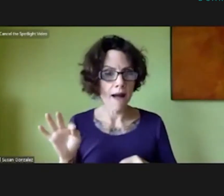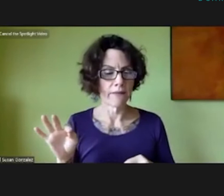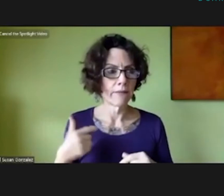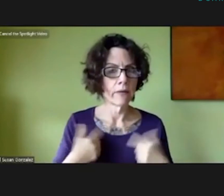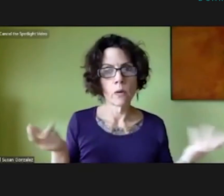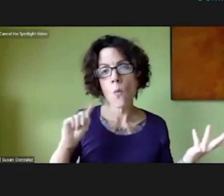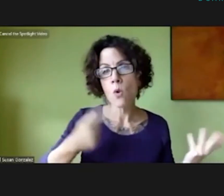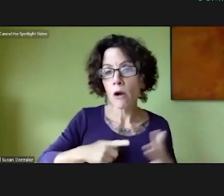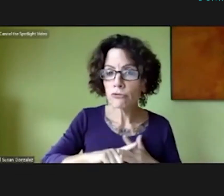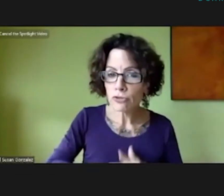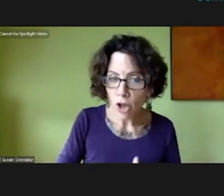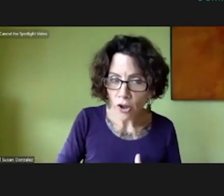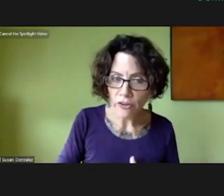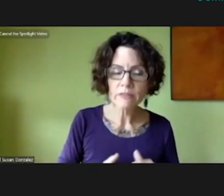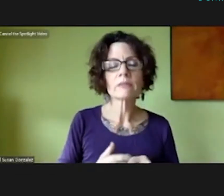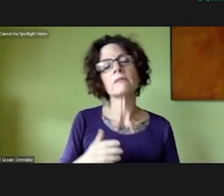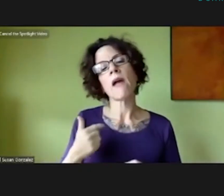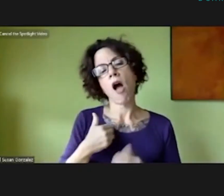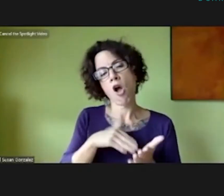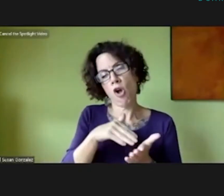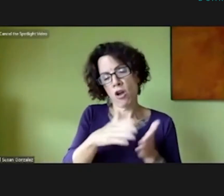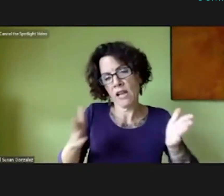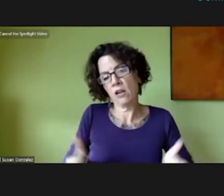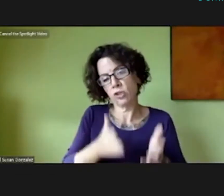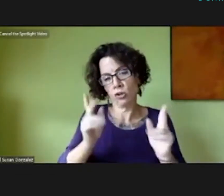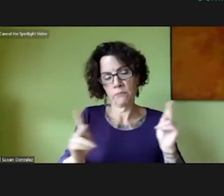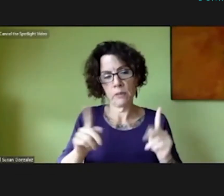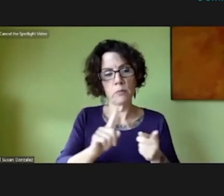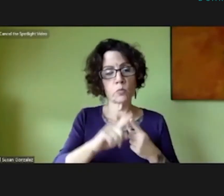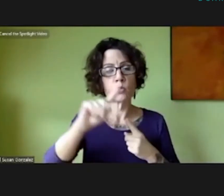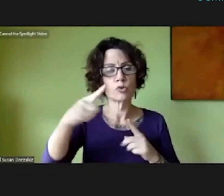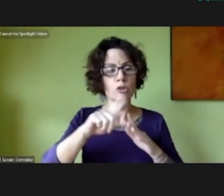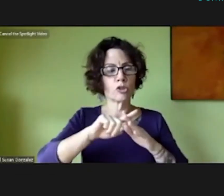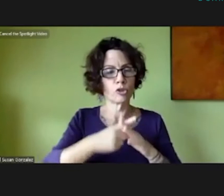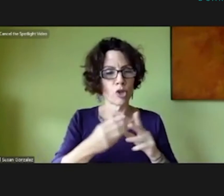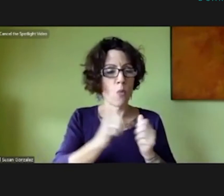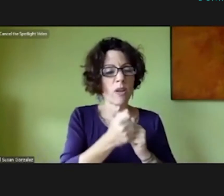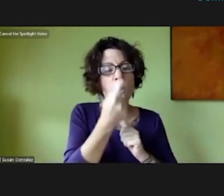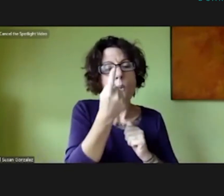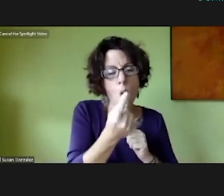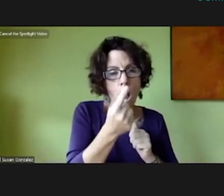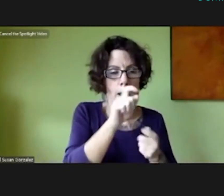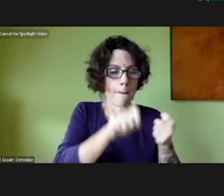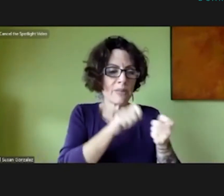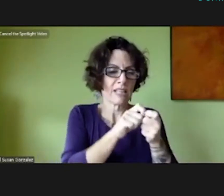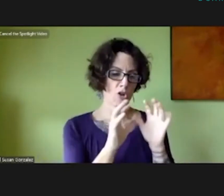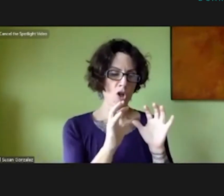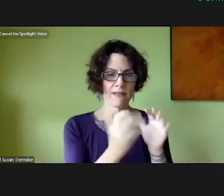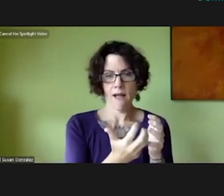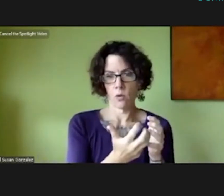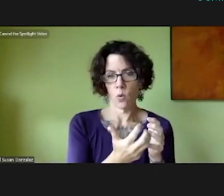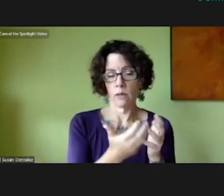have. It can become overwhelming. There's so much stuff, and you're thinking, where do I